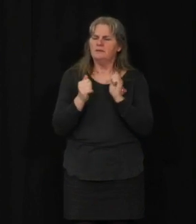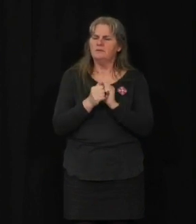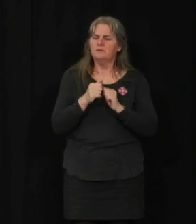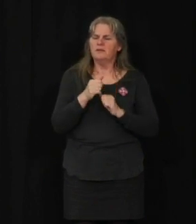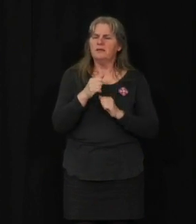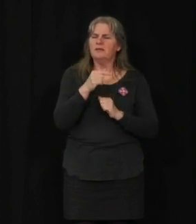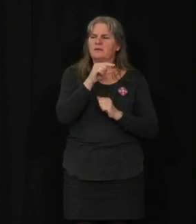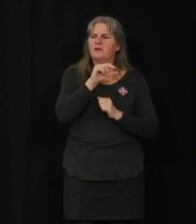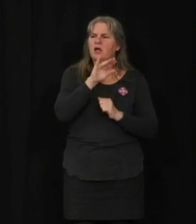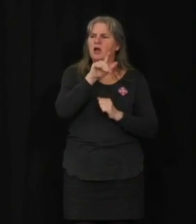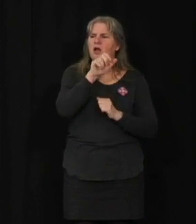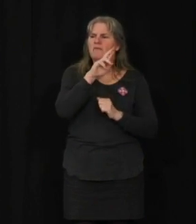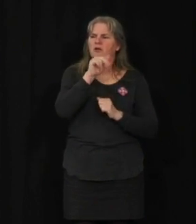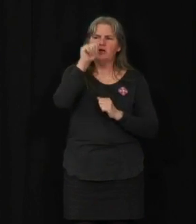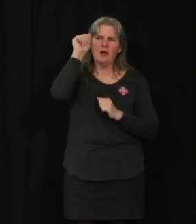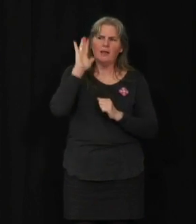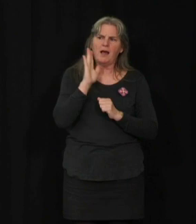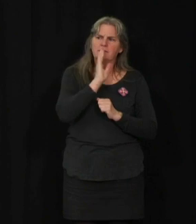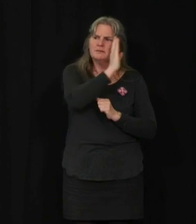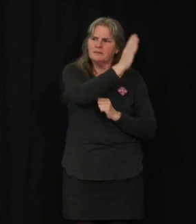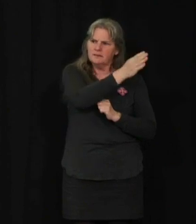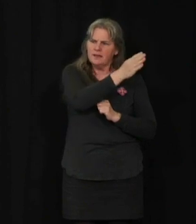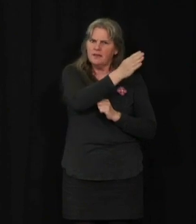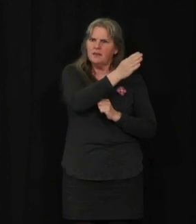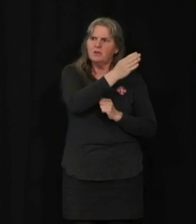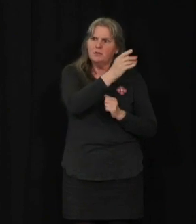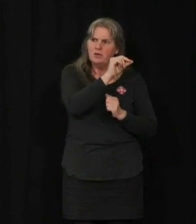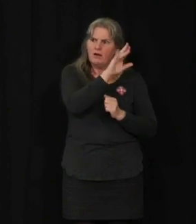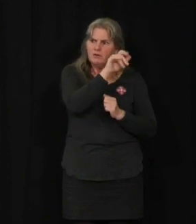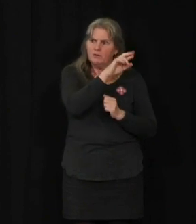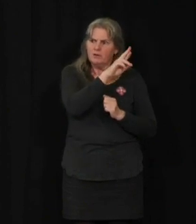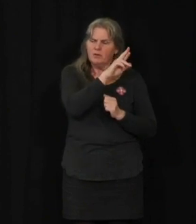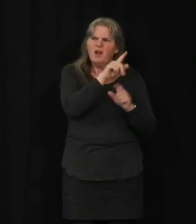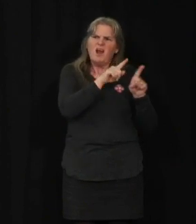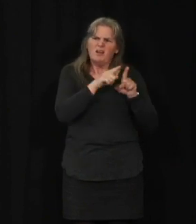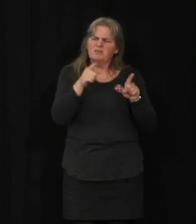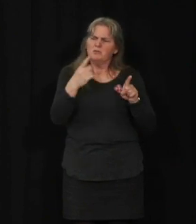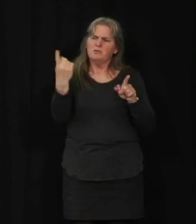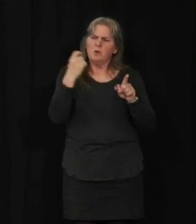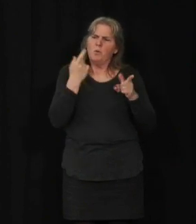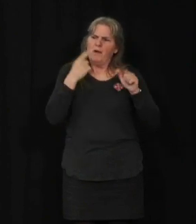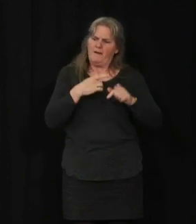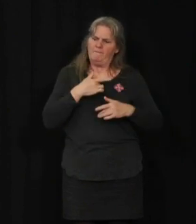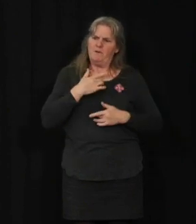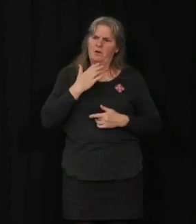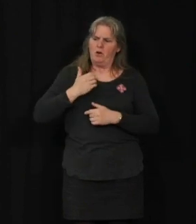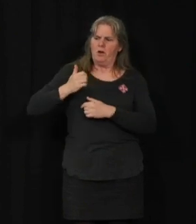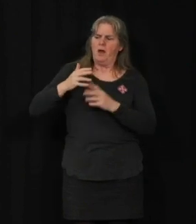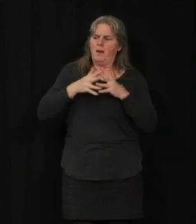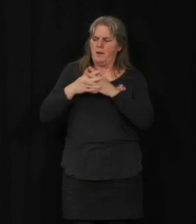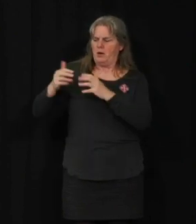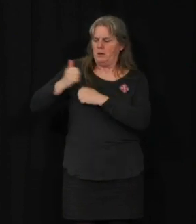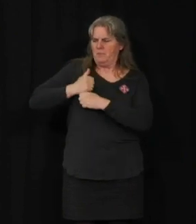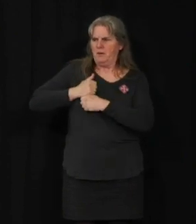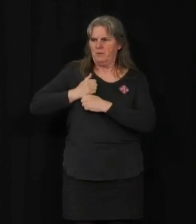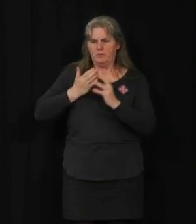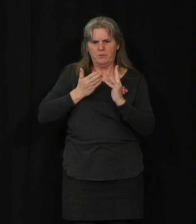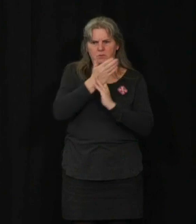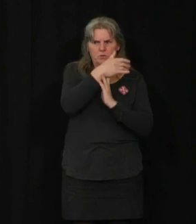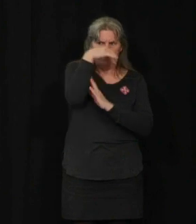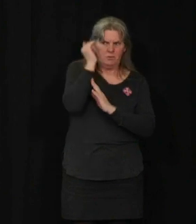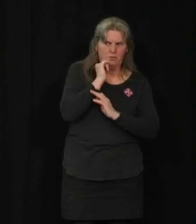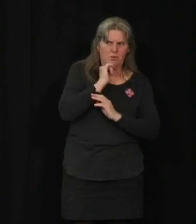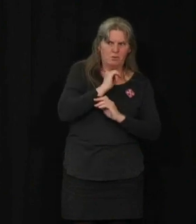those discussions taken place? Just follow up on that. And when do you expect all the troop movement through the territory? Yeah, so we spoke